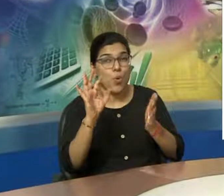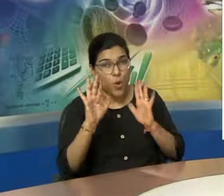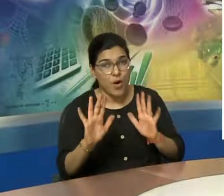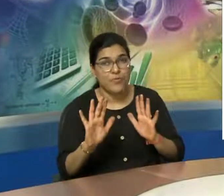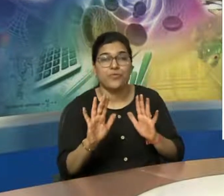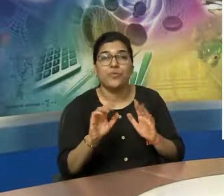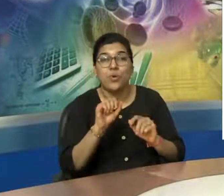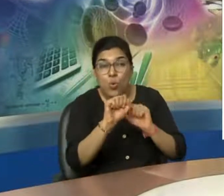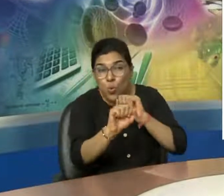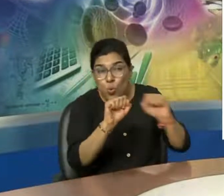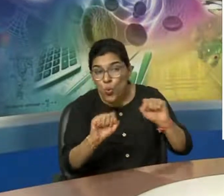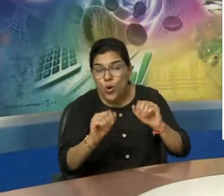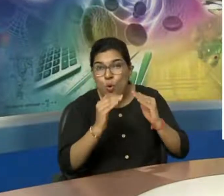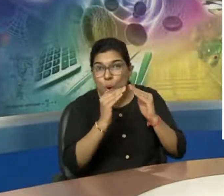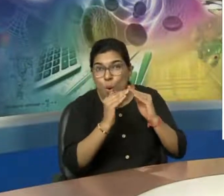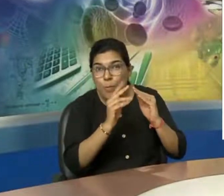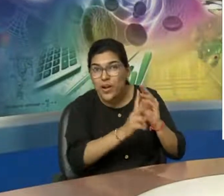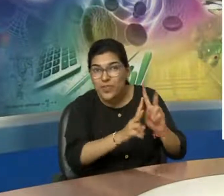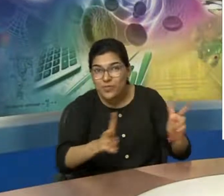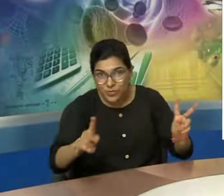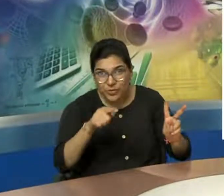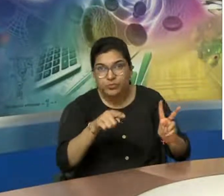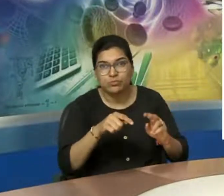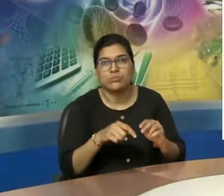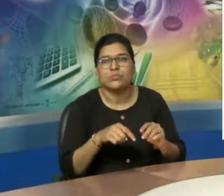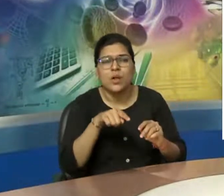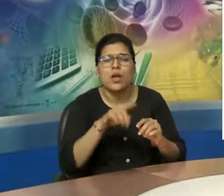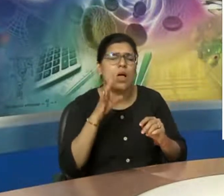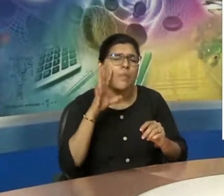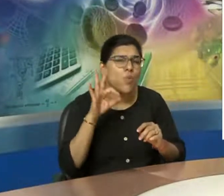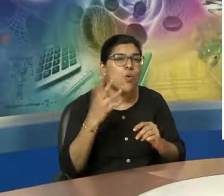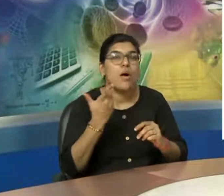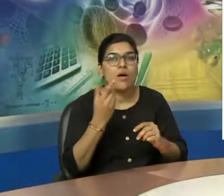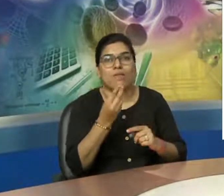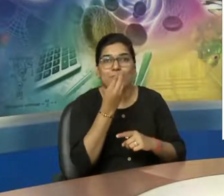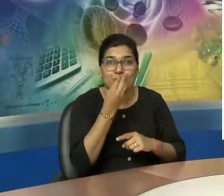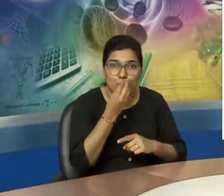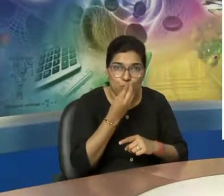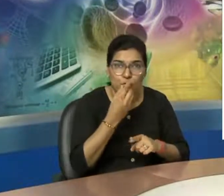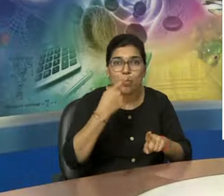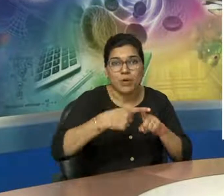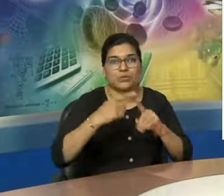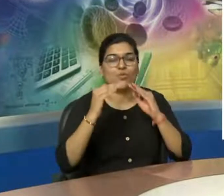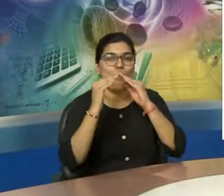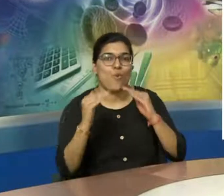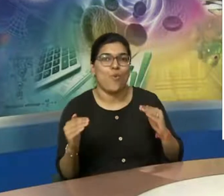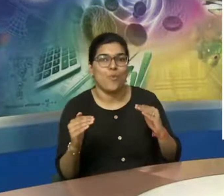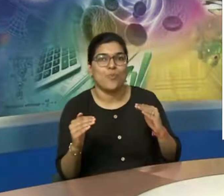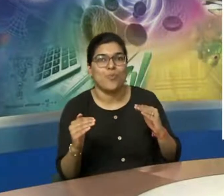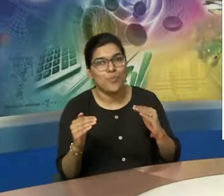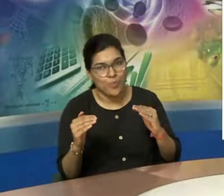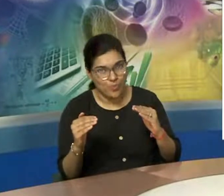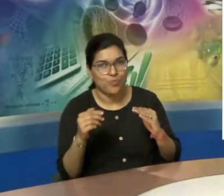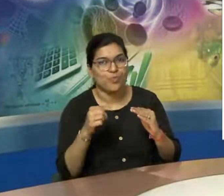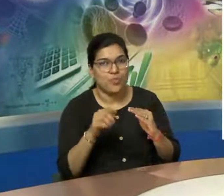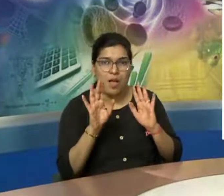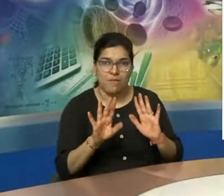And the most important resource in the niche of animal are food and